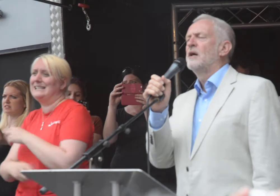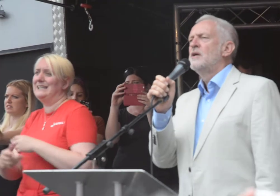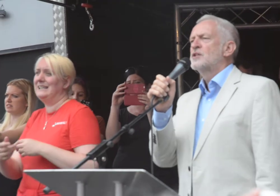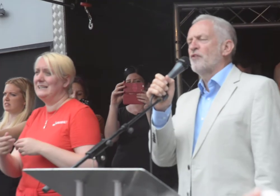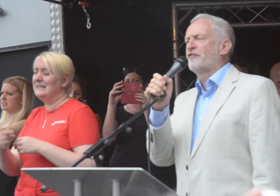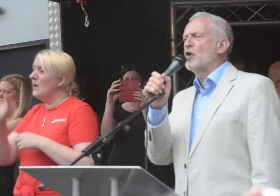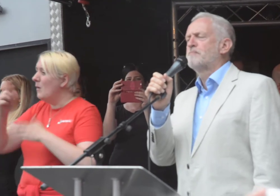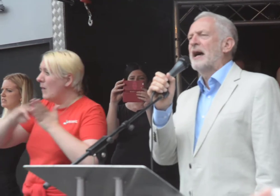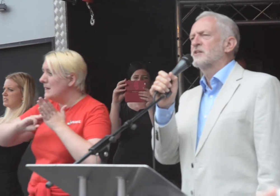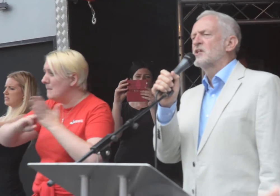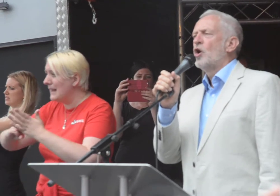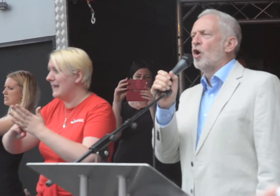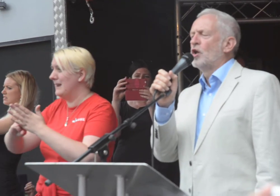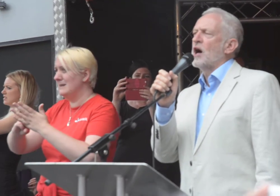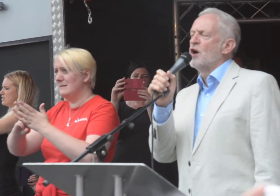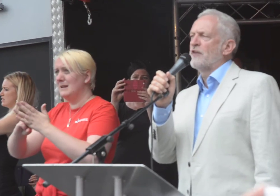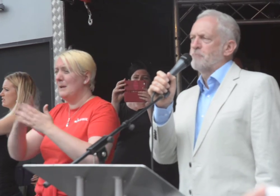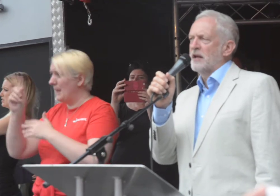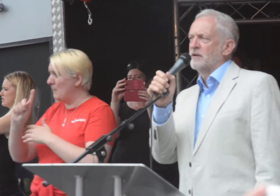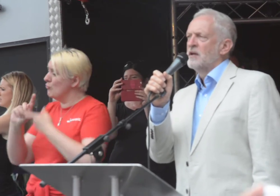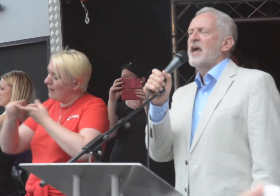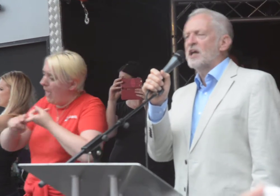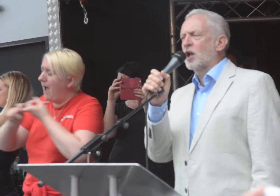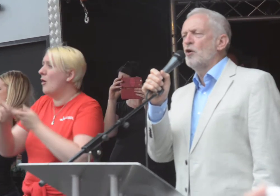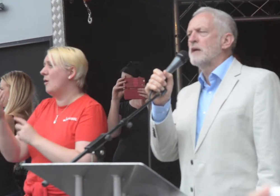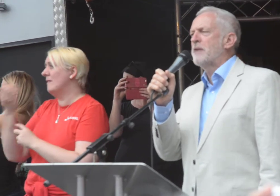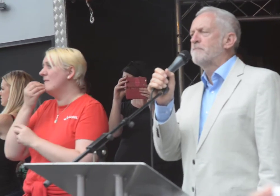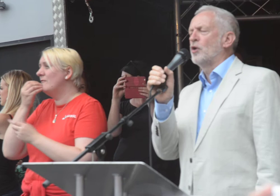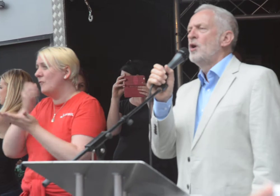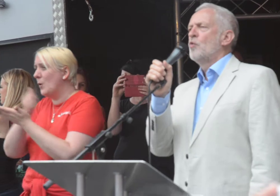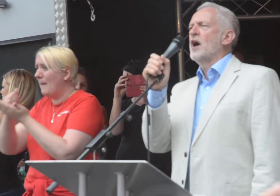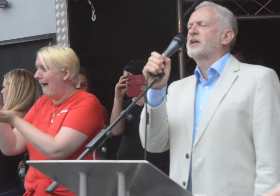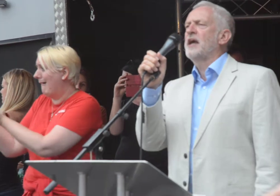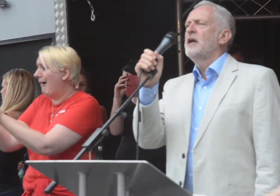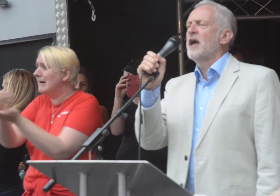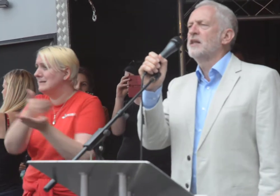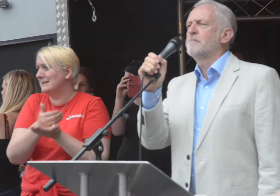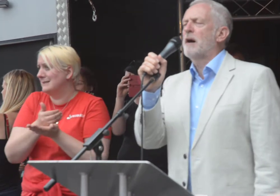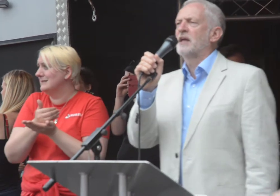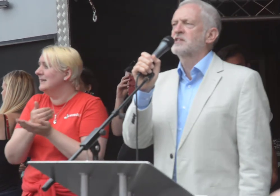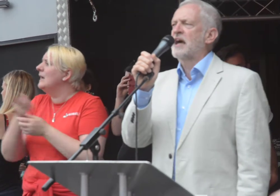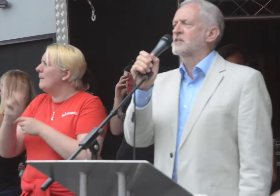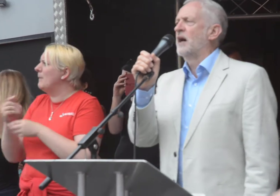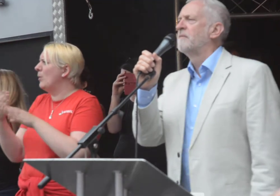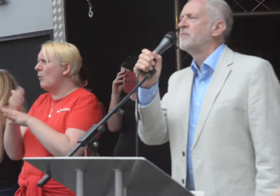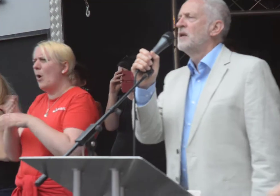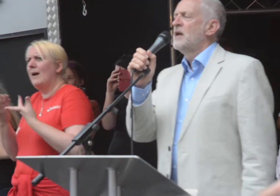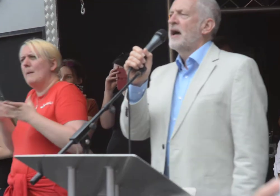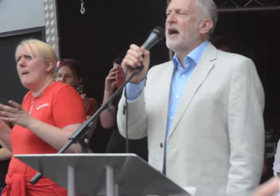year to food banks all over Britain, including people working in the public